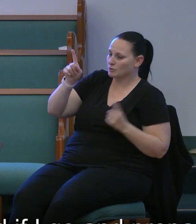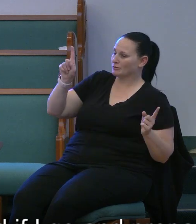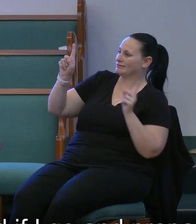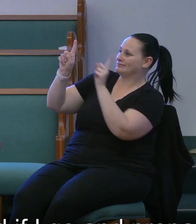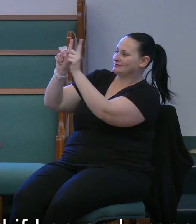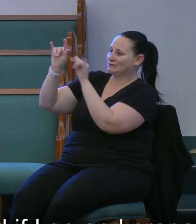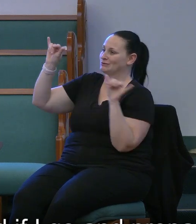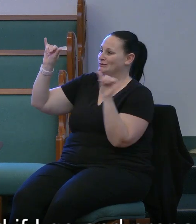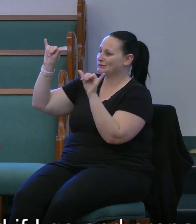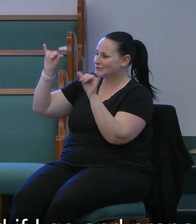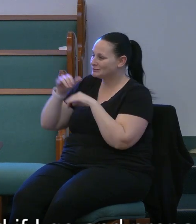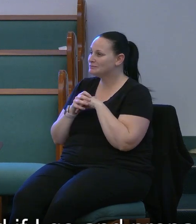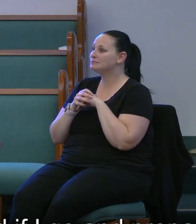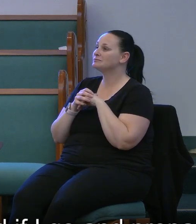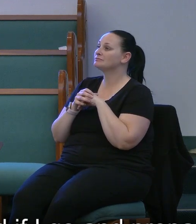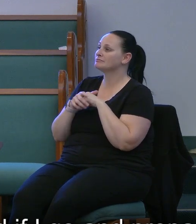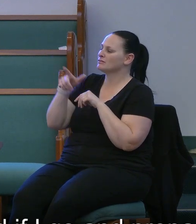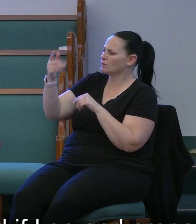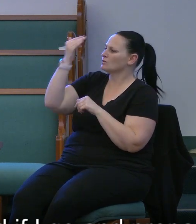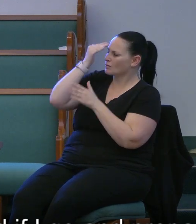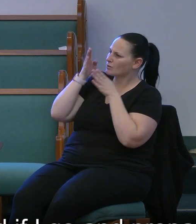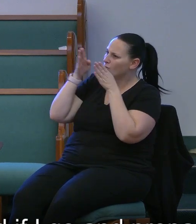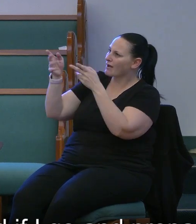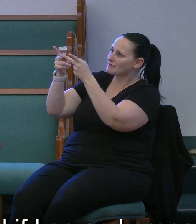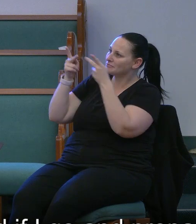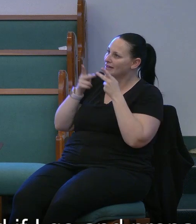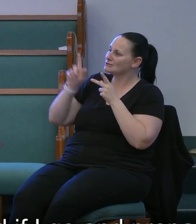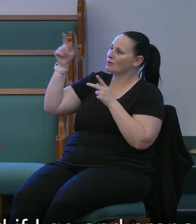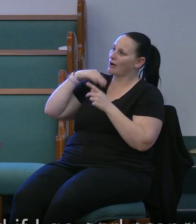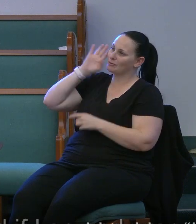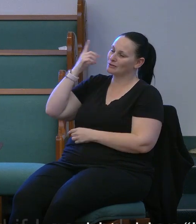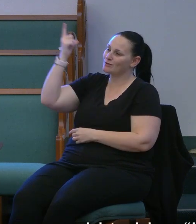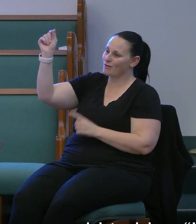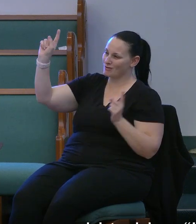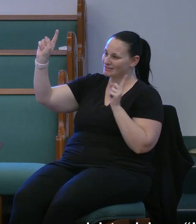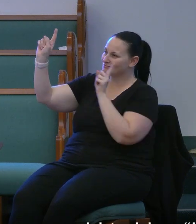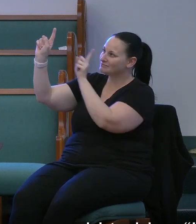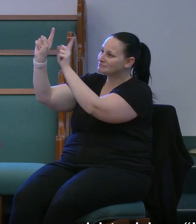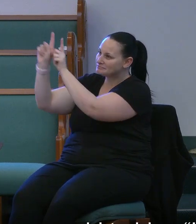also. And you know the way to the place where I am going.